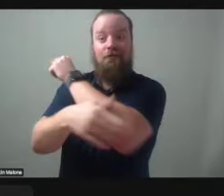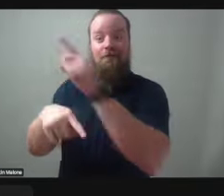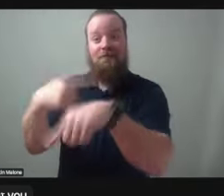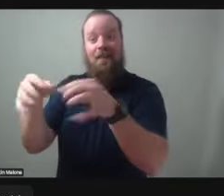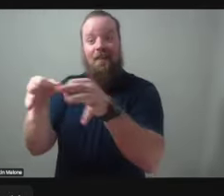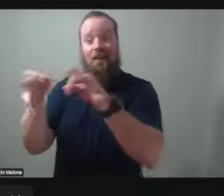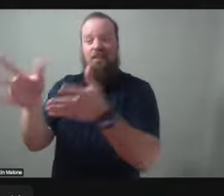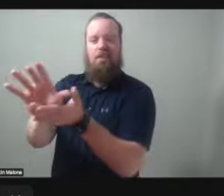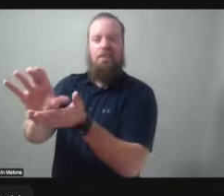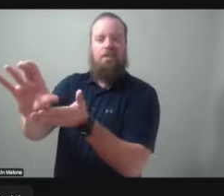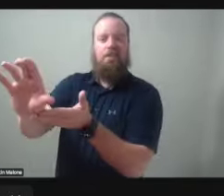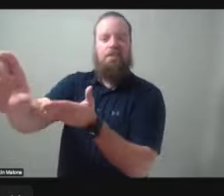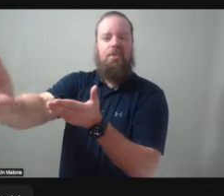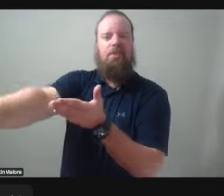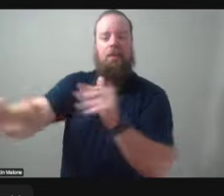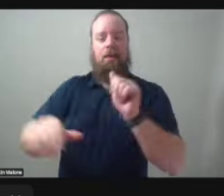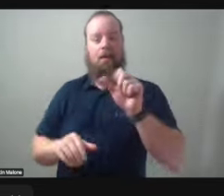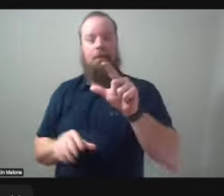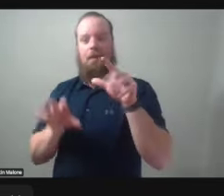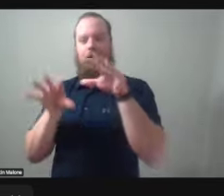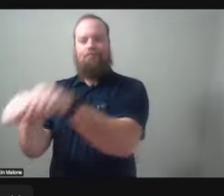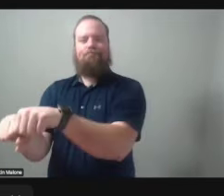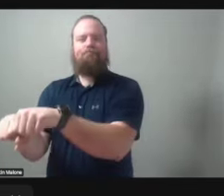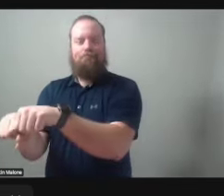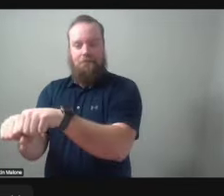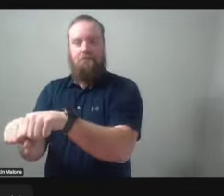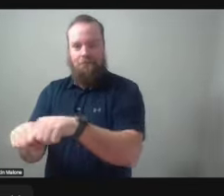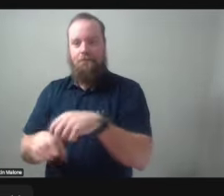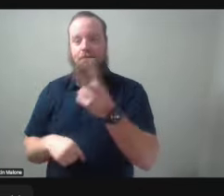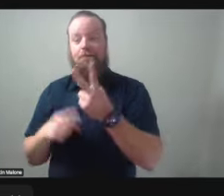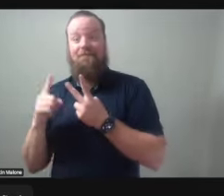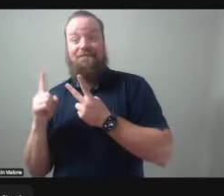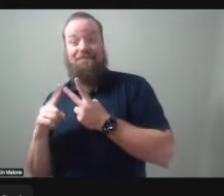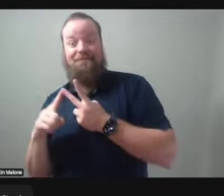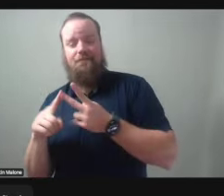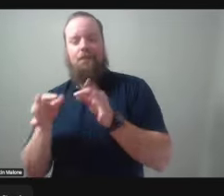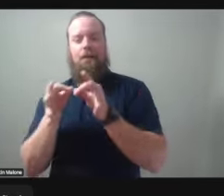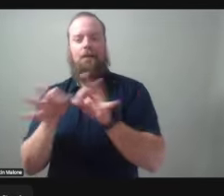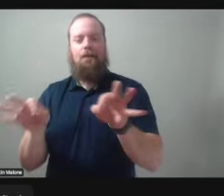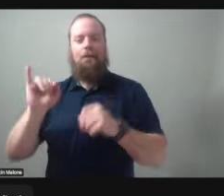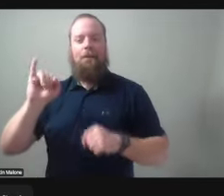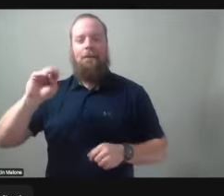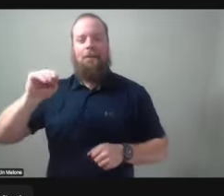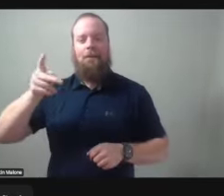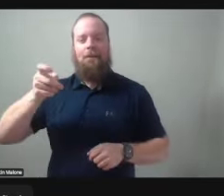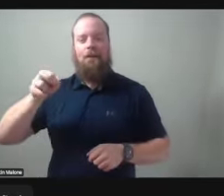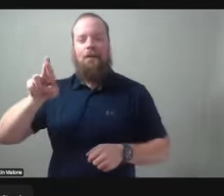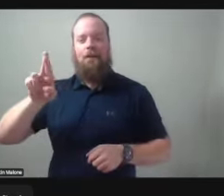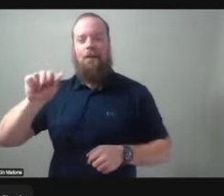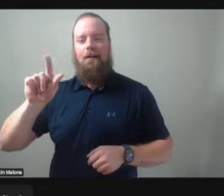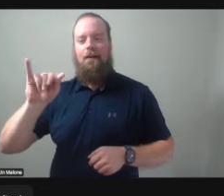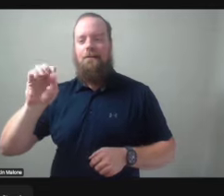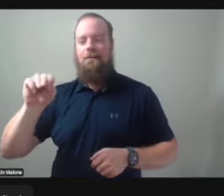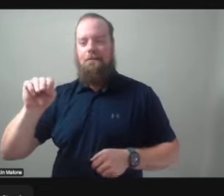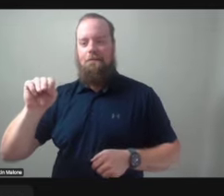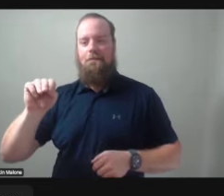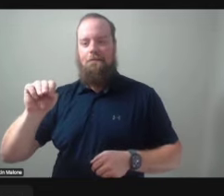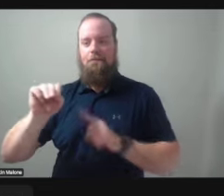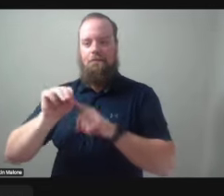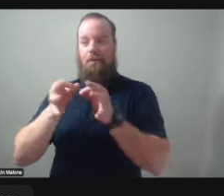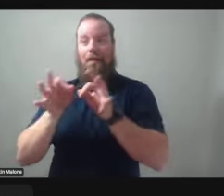own superior sign language, which tends to be American Sign Language. So there's been a bit of